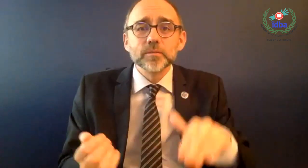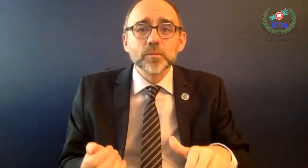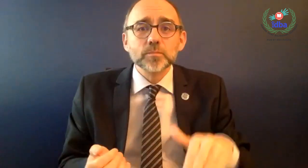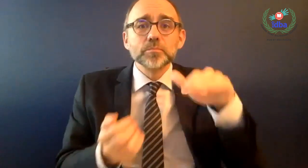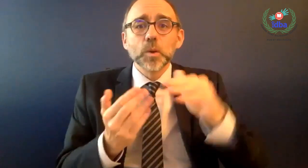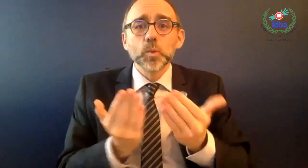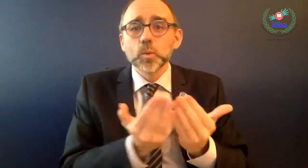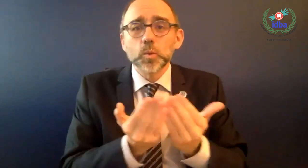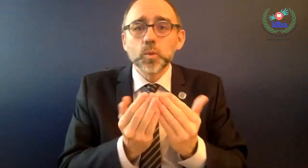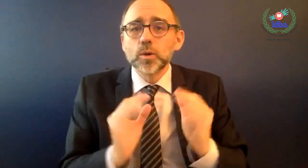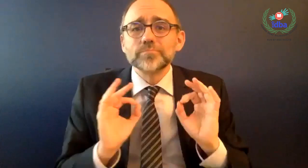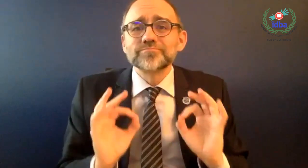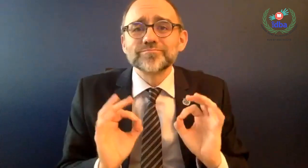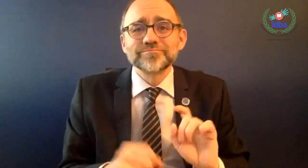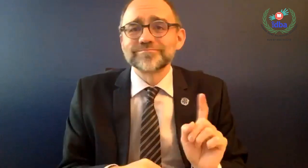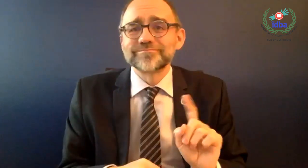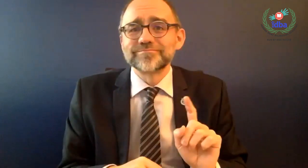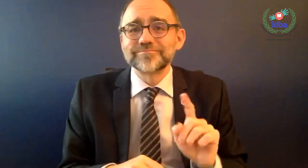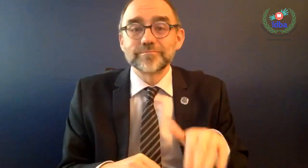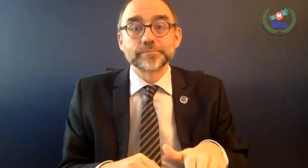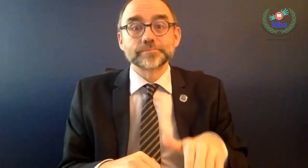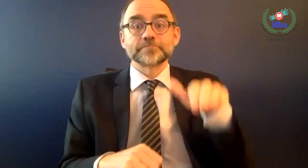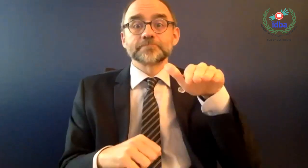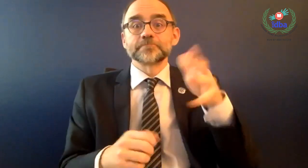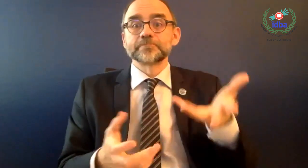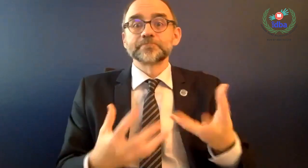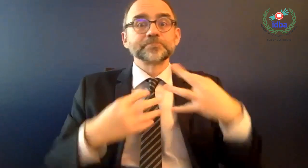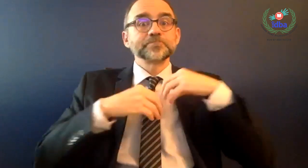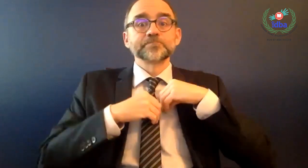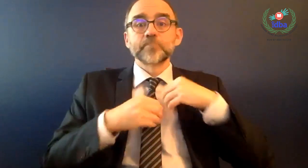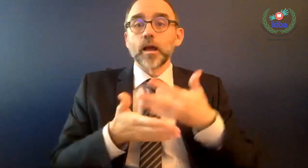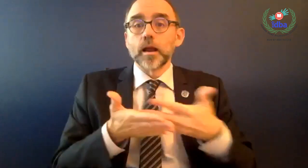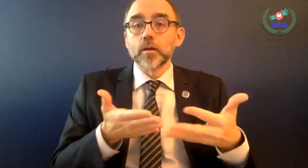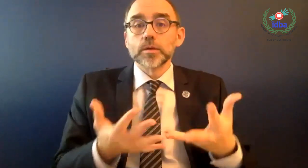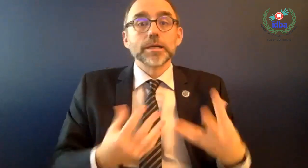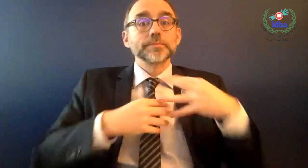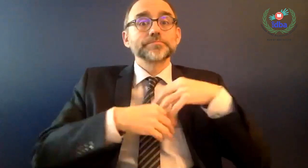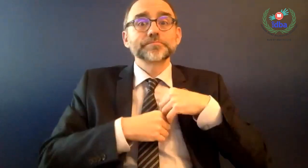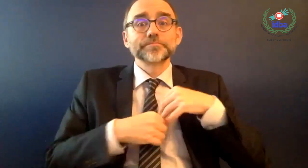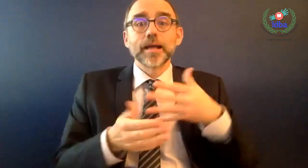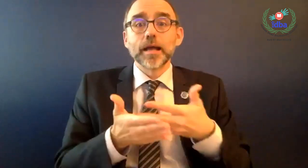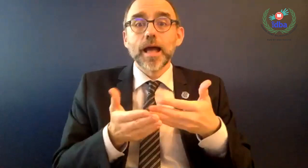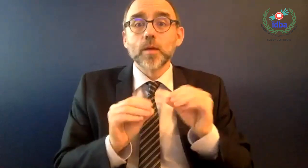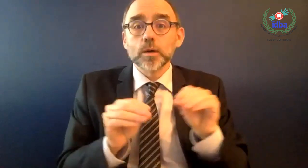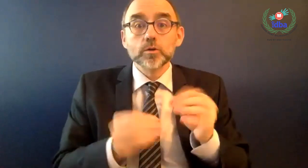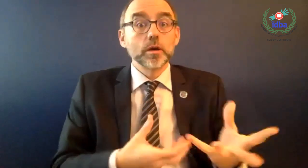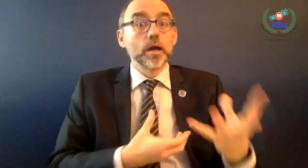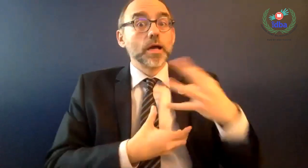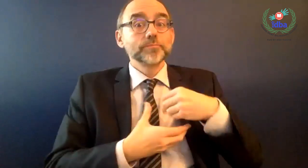also, there are many deaf students, deaf children who are not getting good education. They are not getting language. They